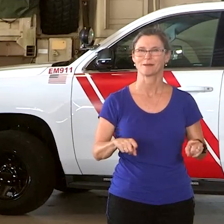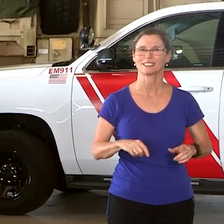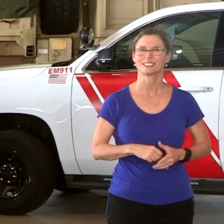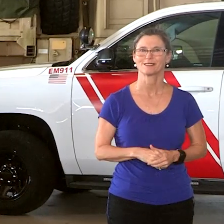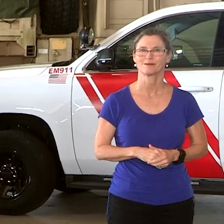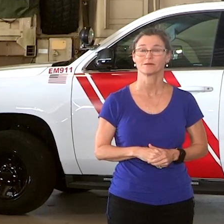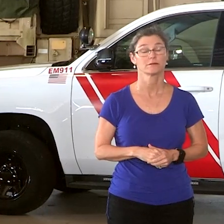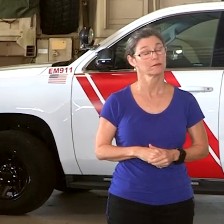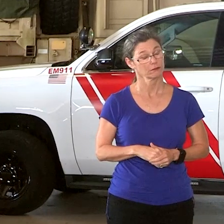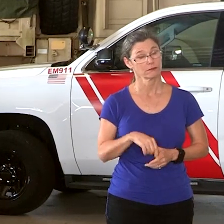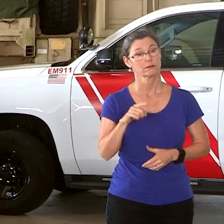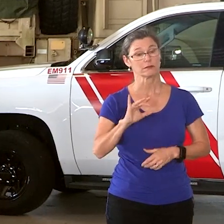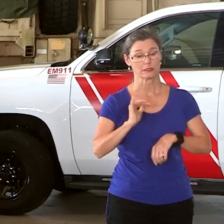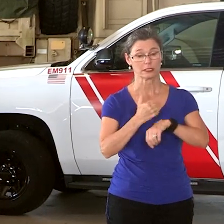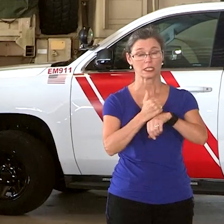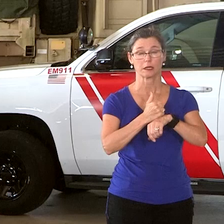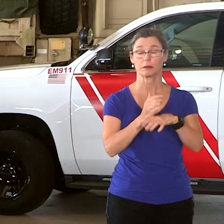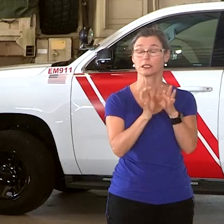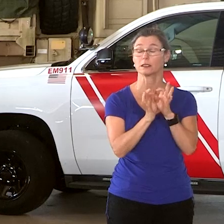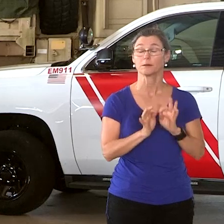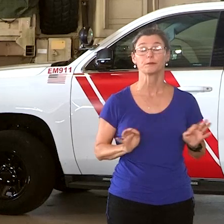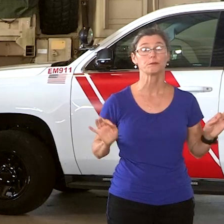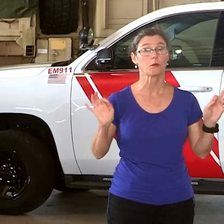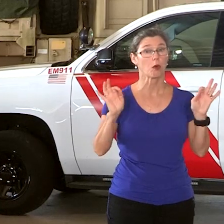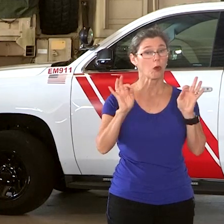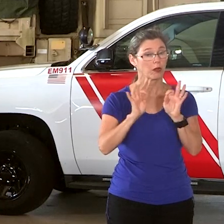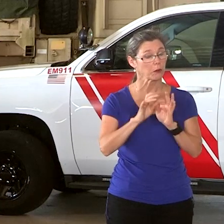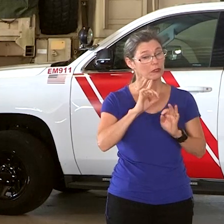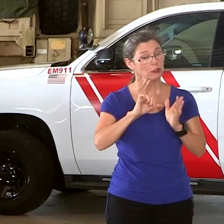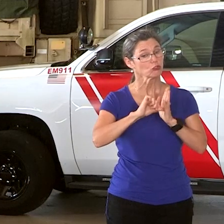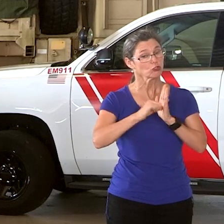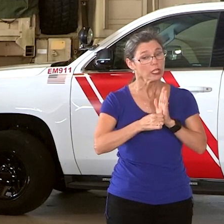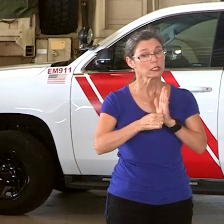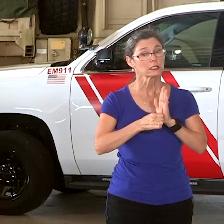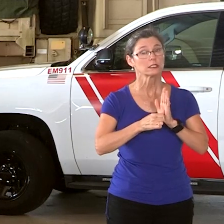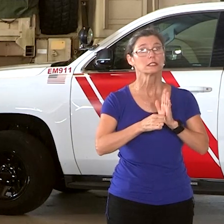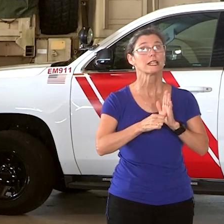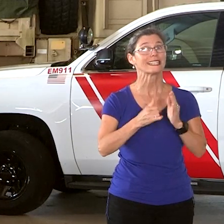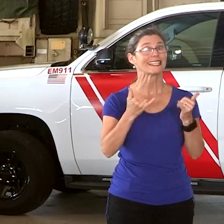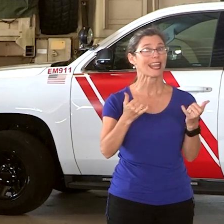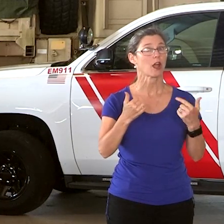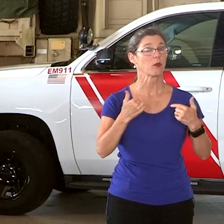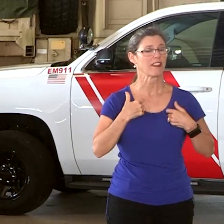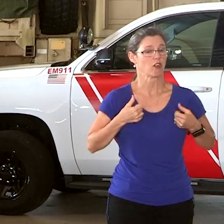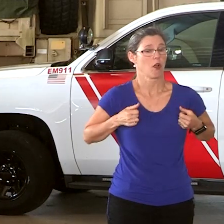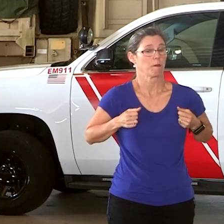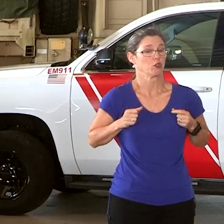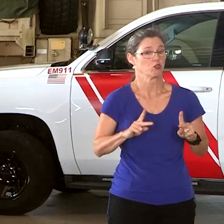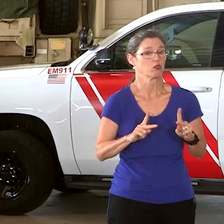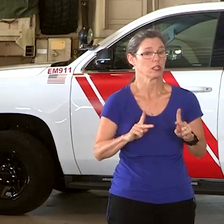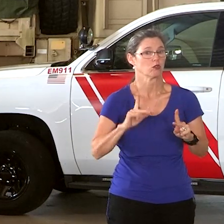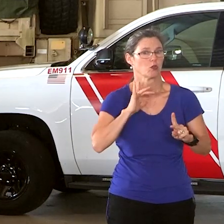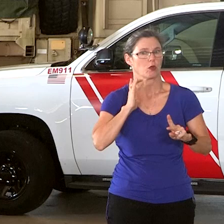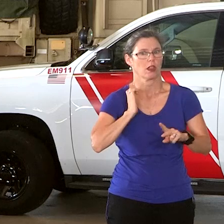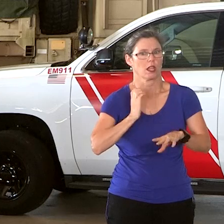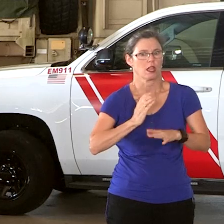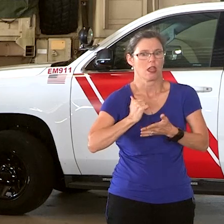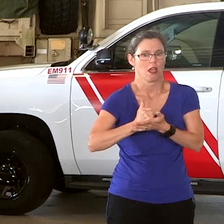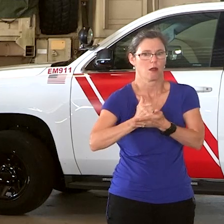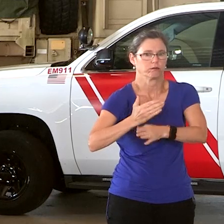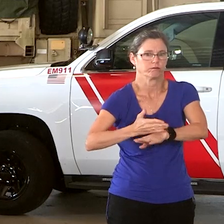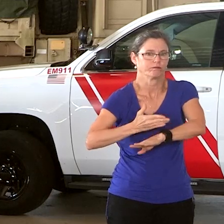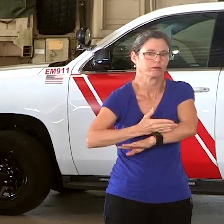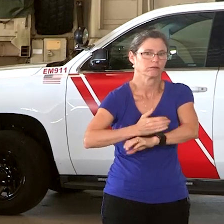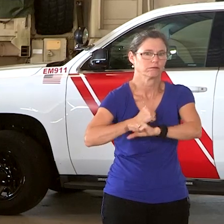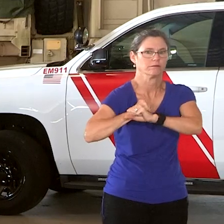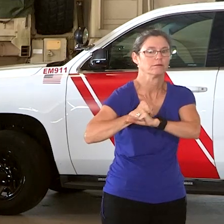This is so important, and I can't stress enough that we do have a window of opportunity to make a huge difference in our community. With regards to